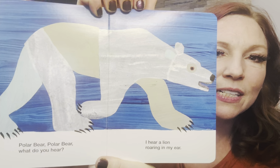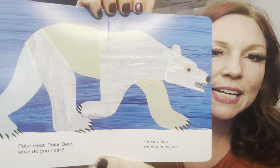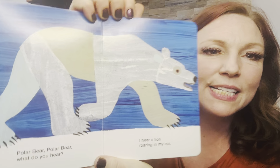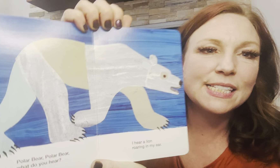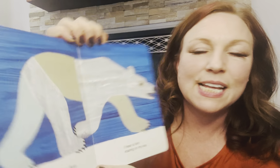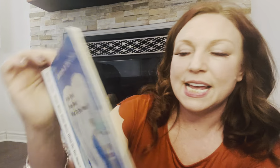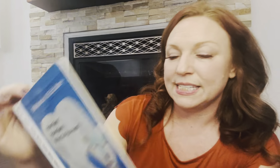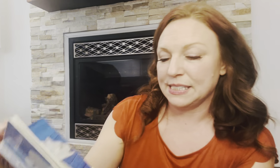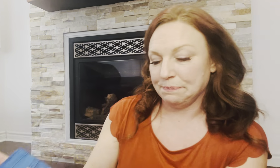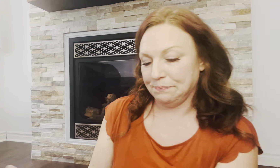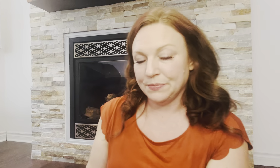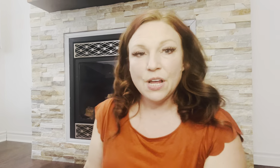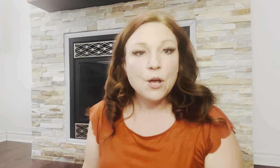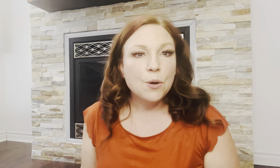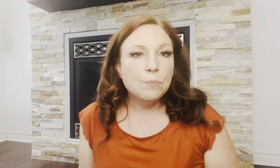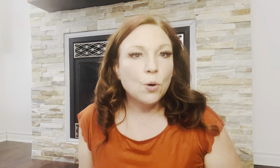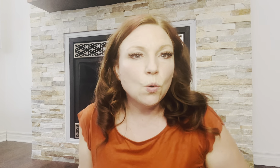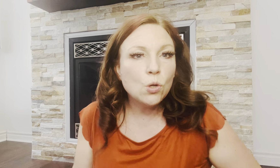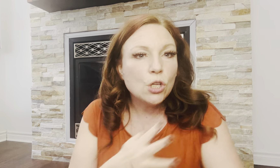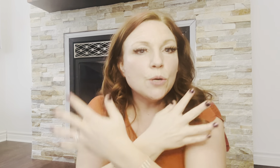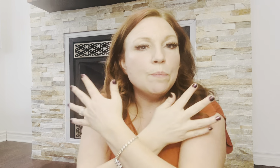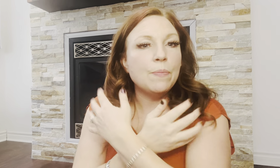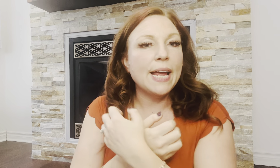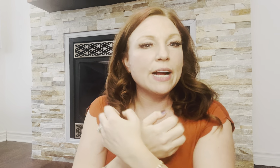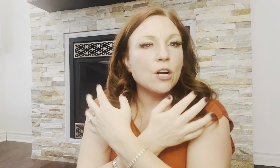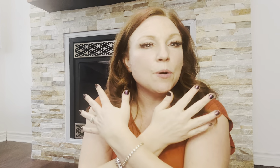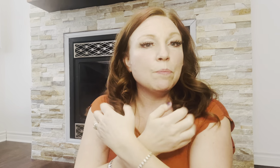it says, Polar bear,